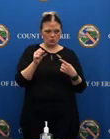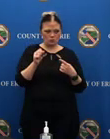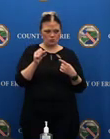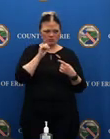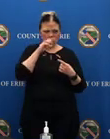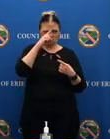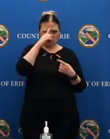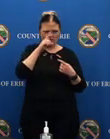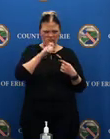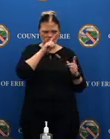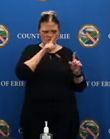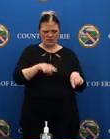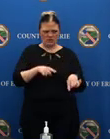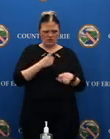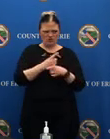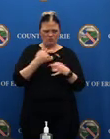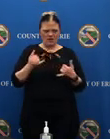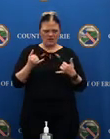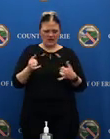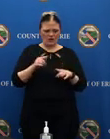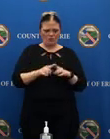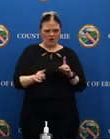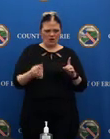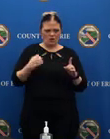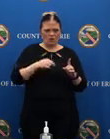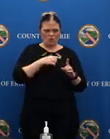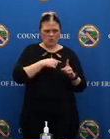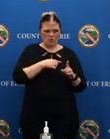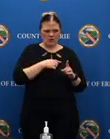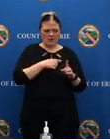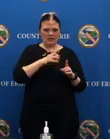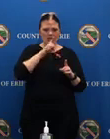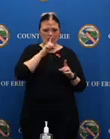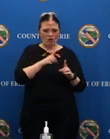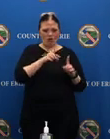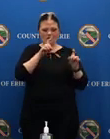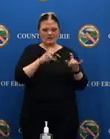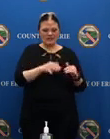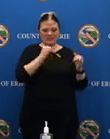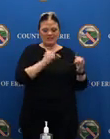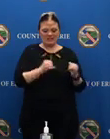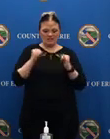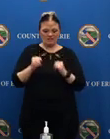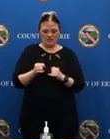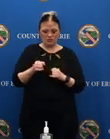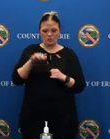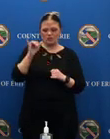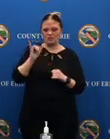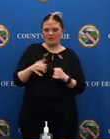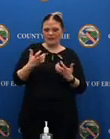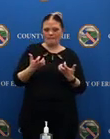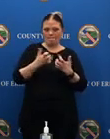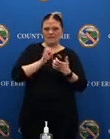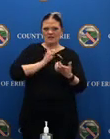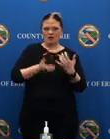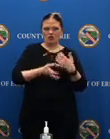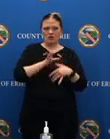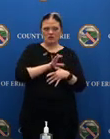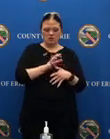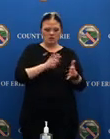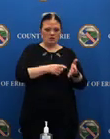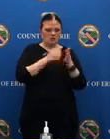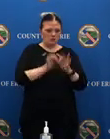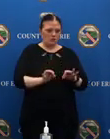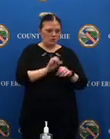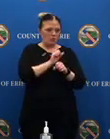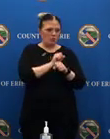don't think I need to answer that question right now. But we are testing individuals that meet our criteria, our essential workers,